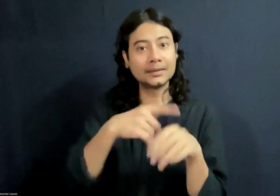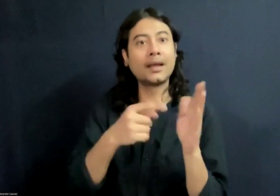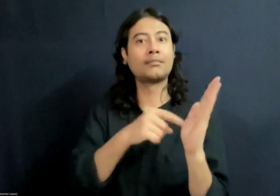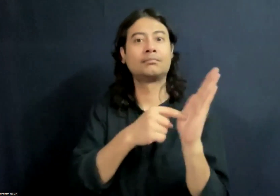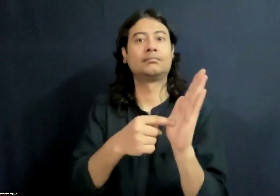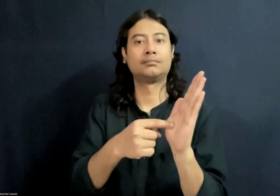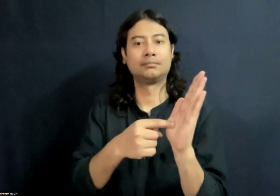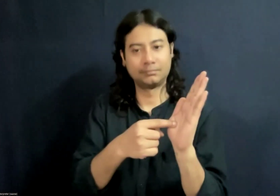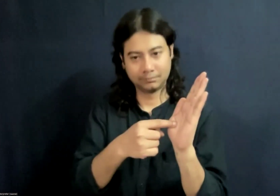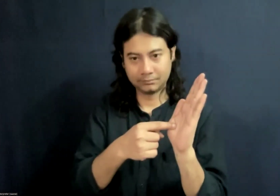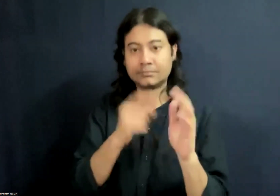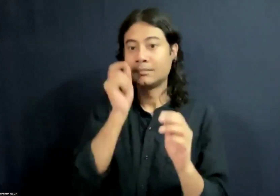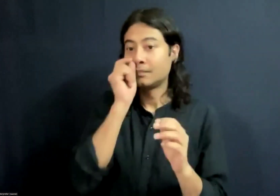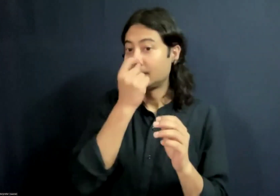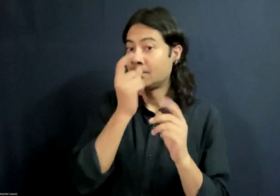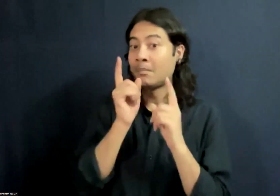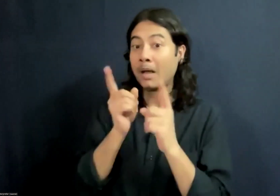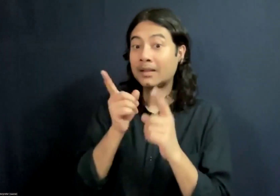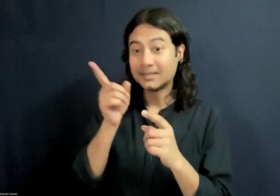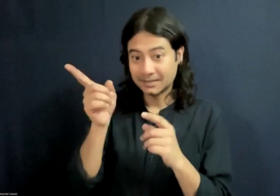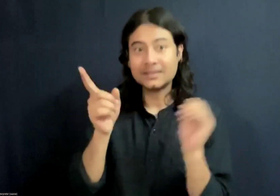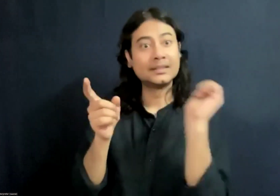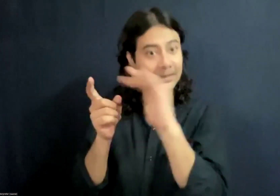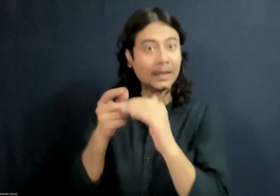sign much. If you can type, you can send. I will reply.